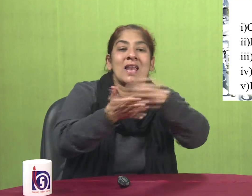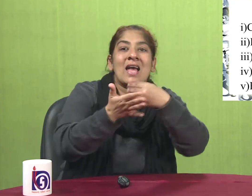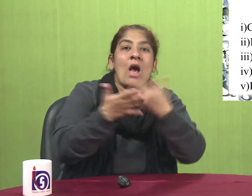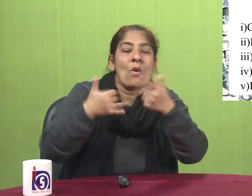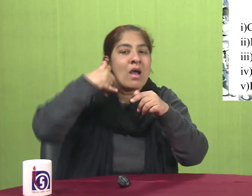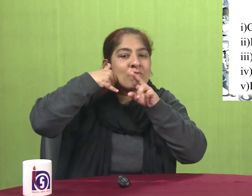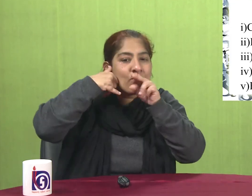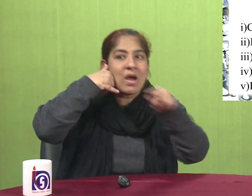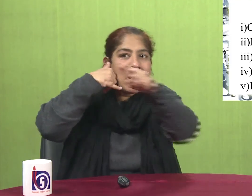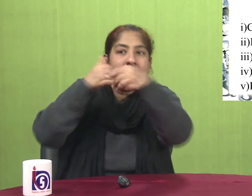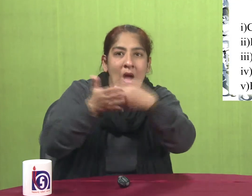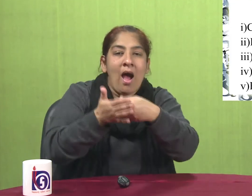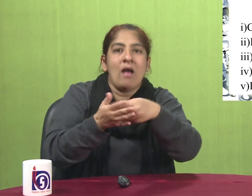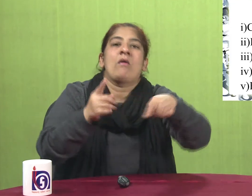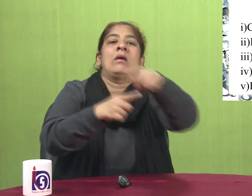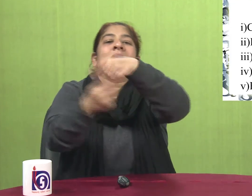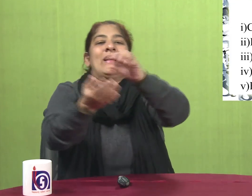is post restinate.